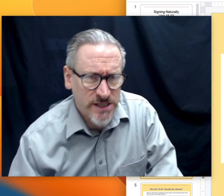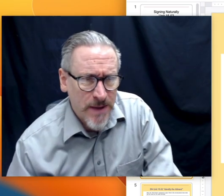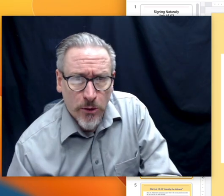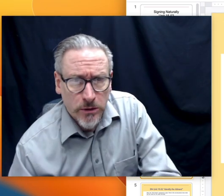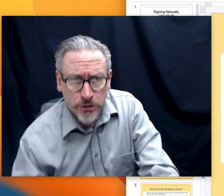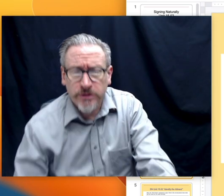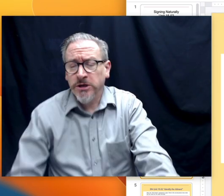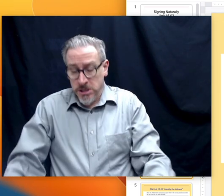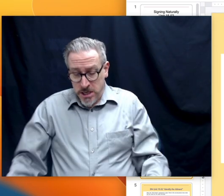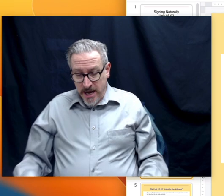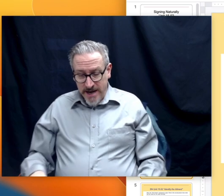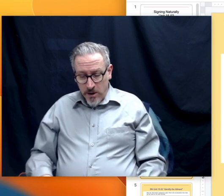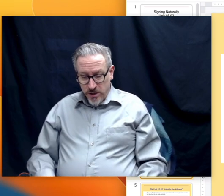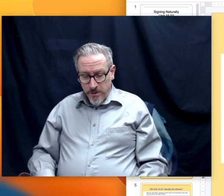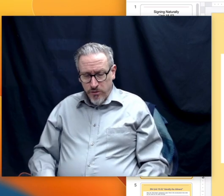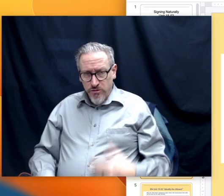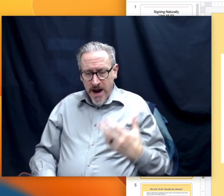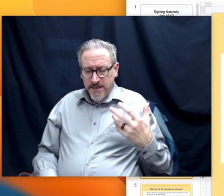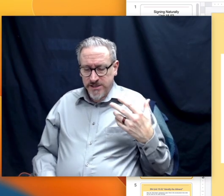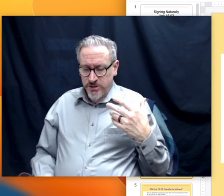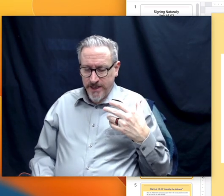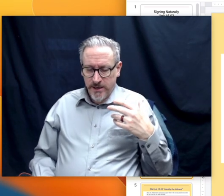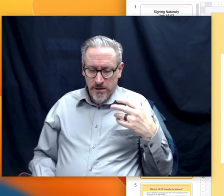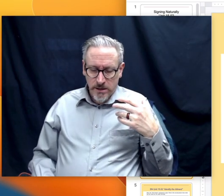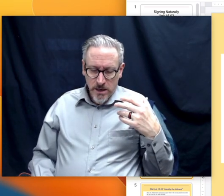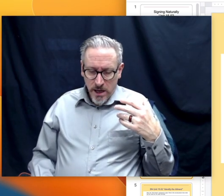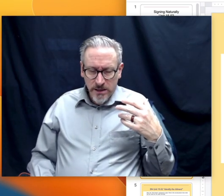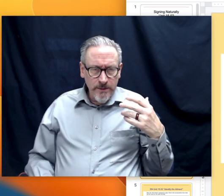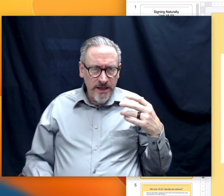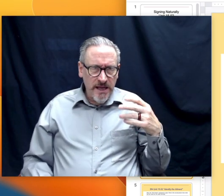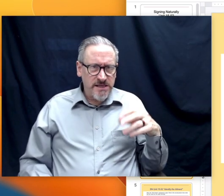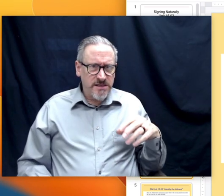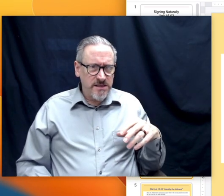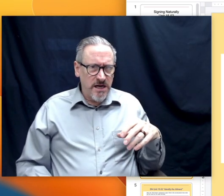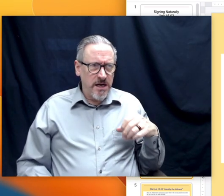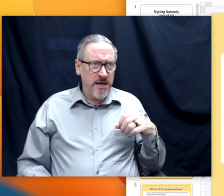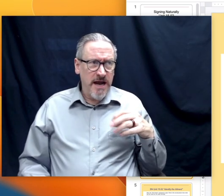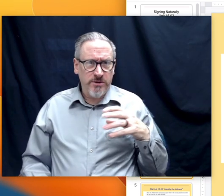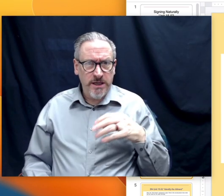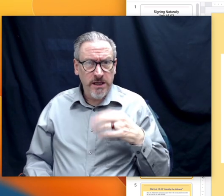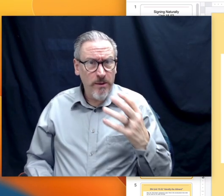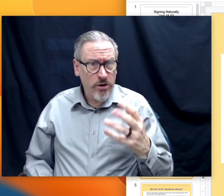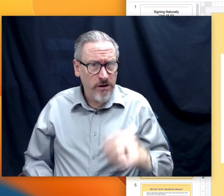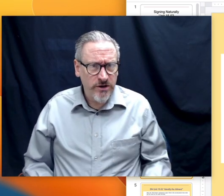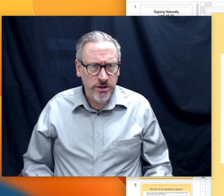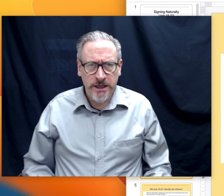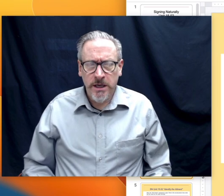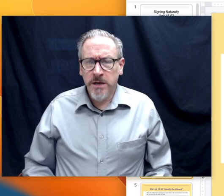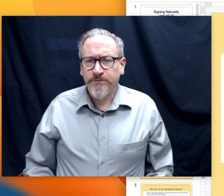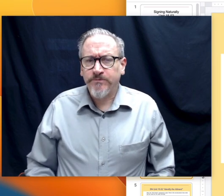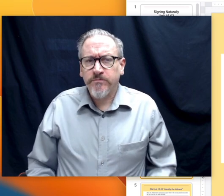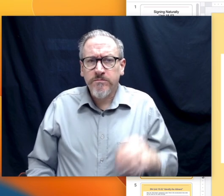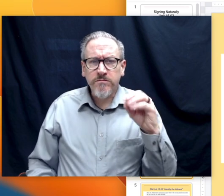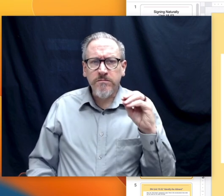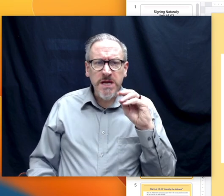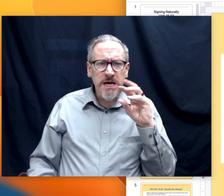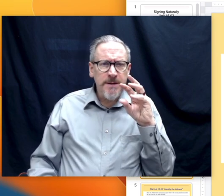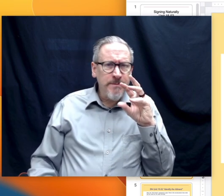We somehow learned. And now we're going to practice doing it a little bit less naturally, a little bit more artificially